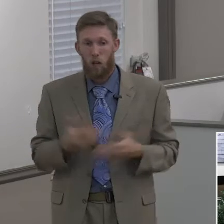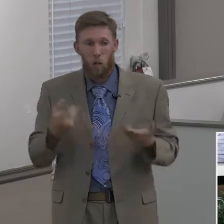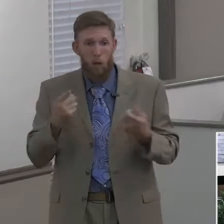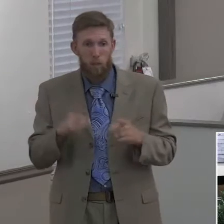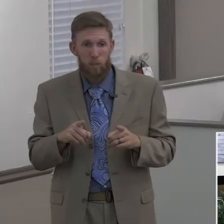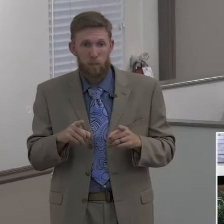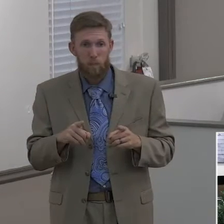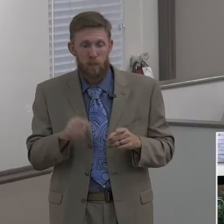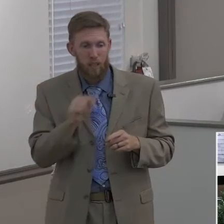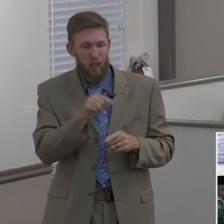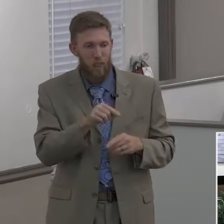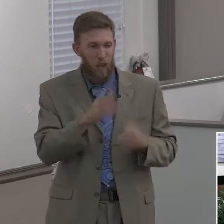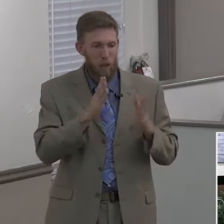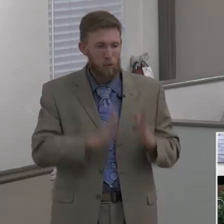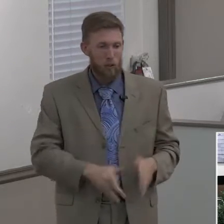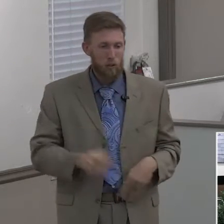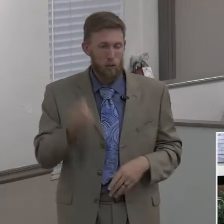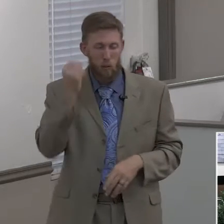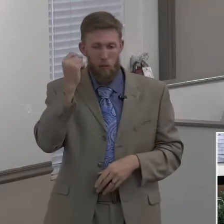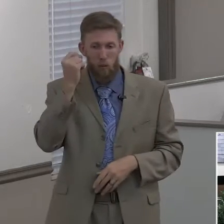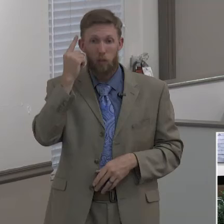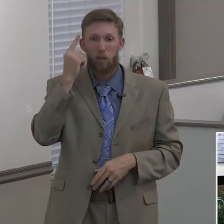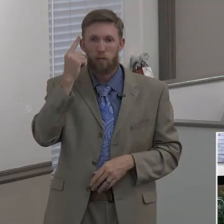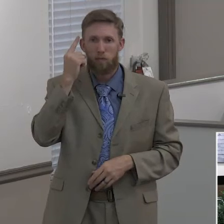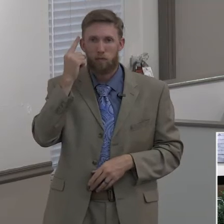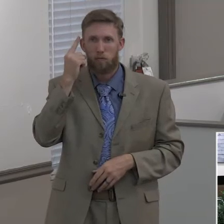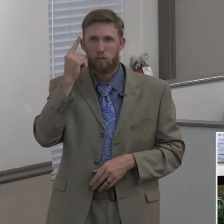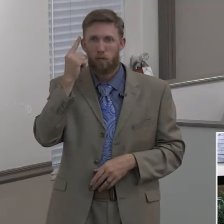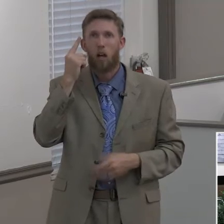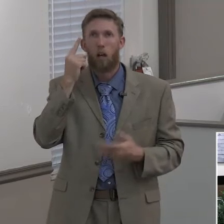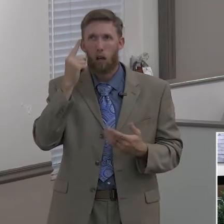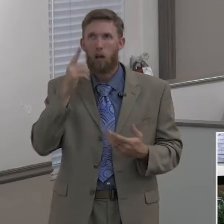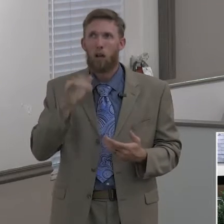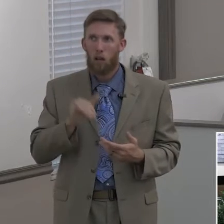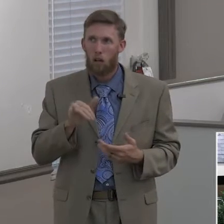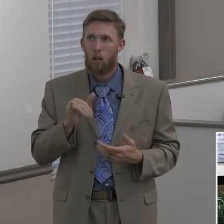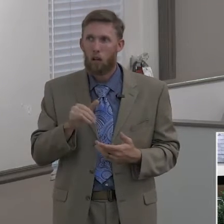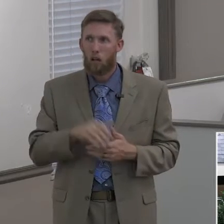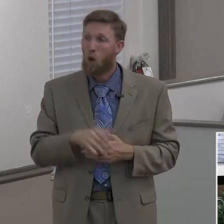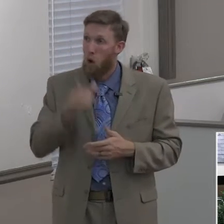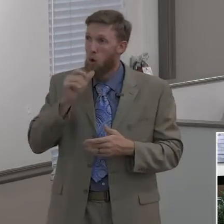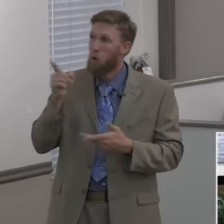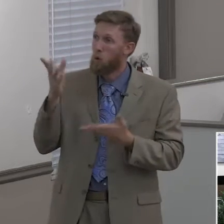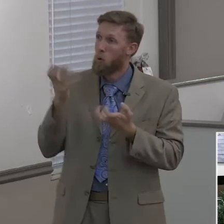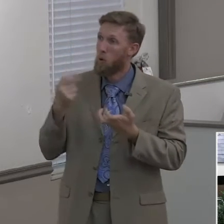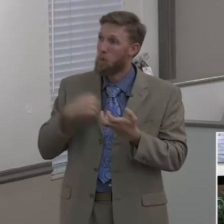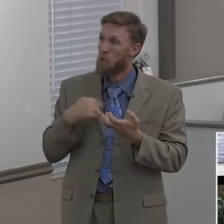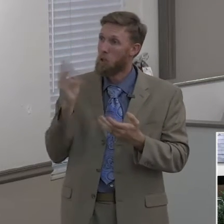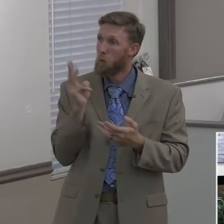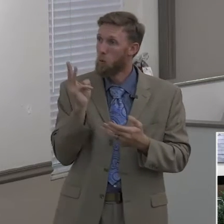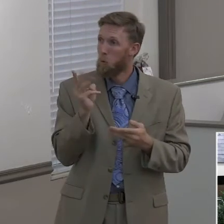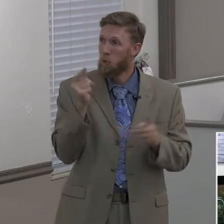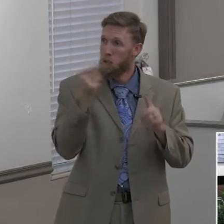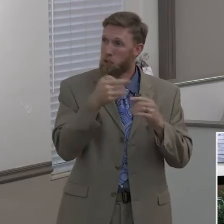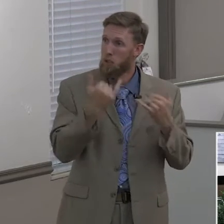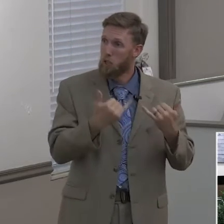And you know what happens? That person comes right here. Who do you want me to witness to